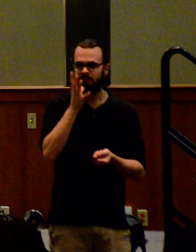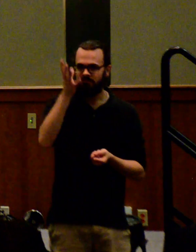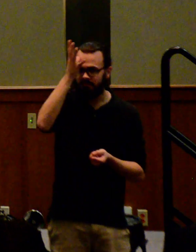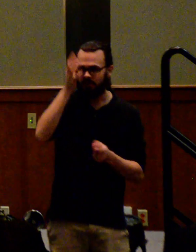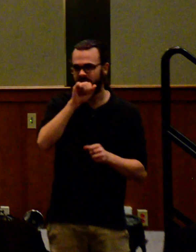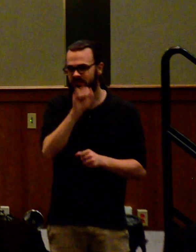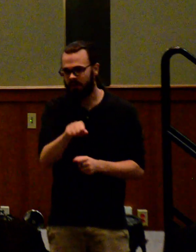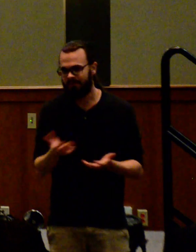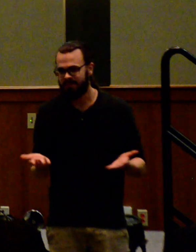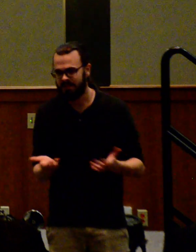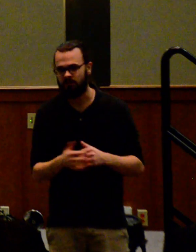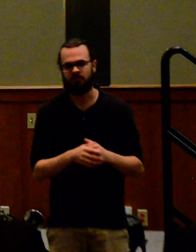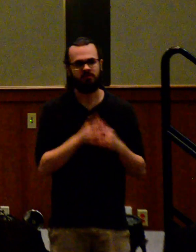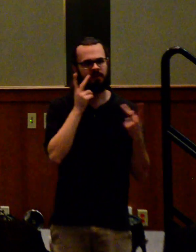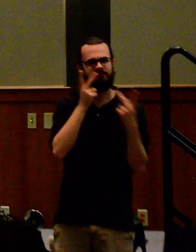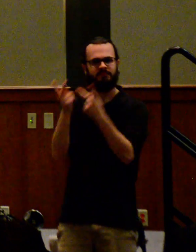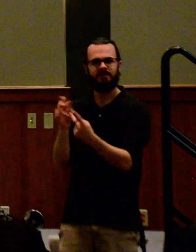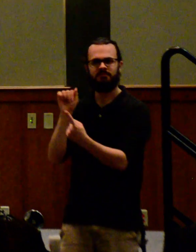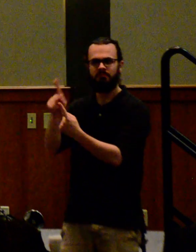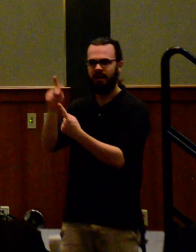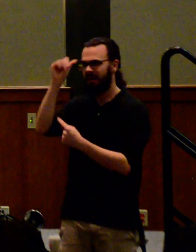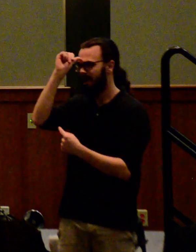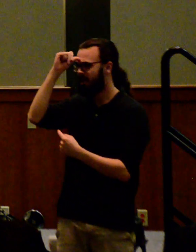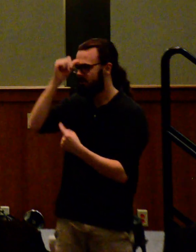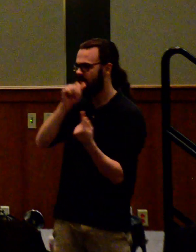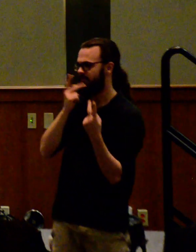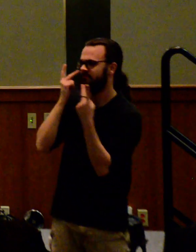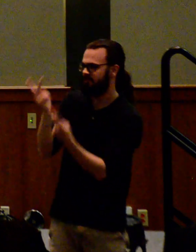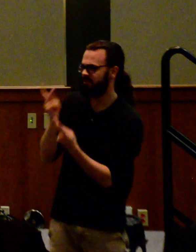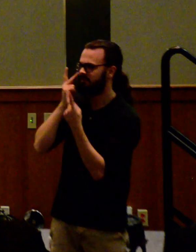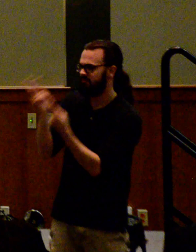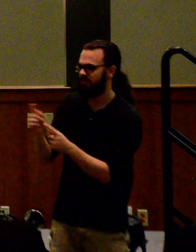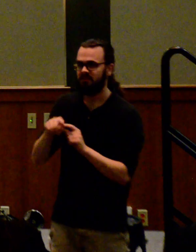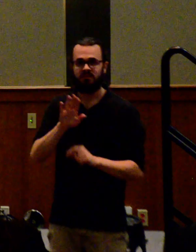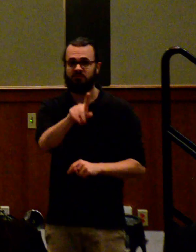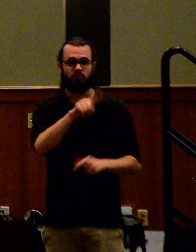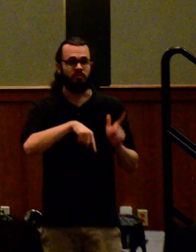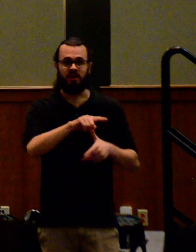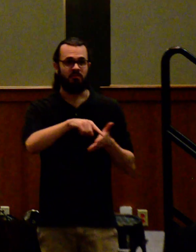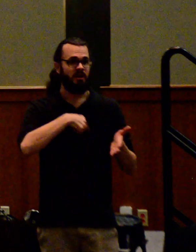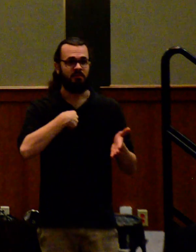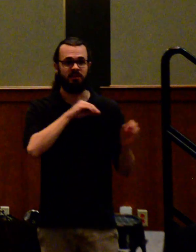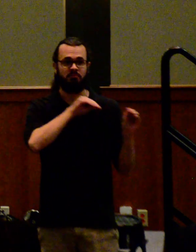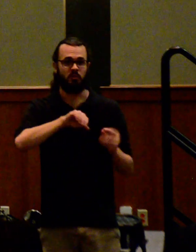to India a couple of times since, and they tell me, you can't even pay me to move back to India anymore.